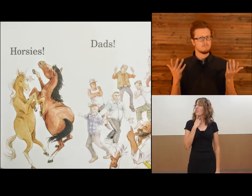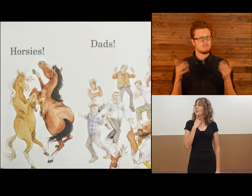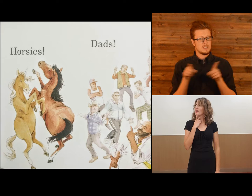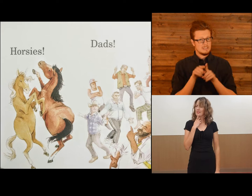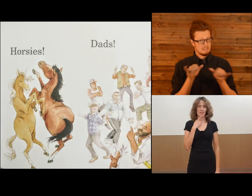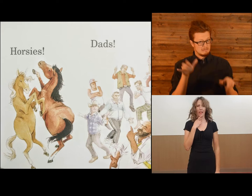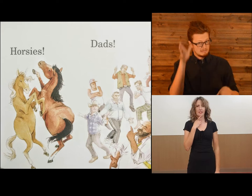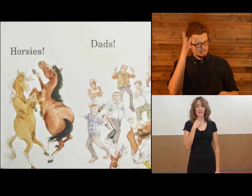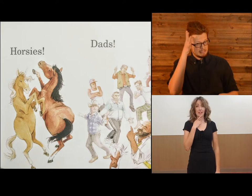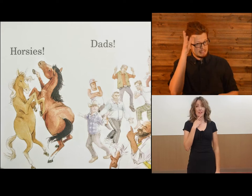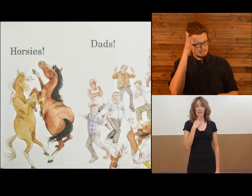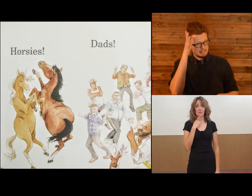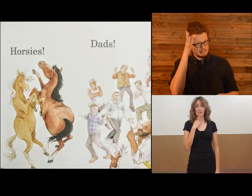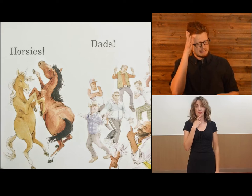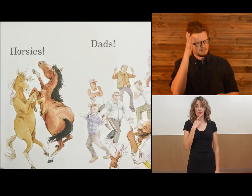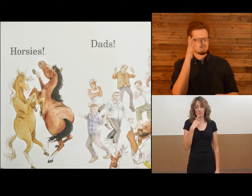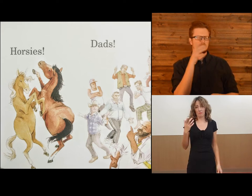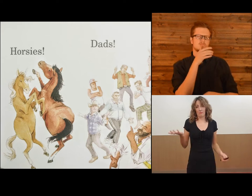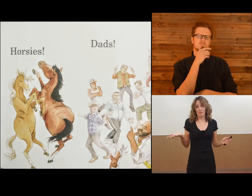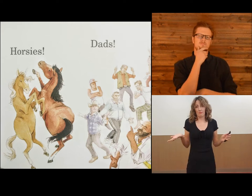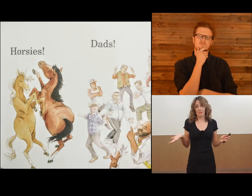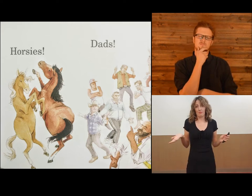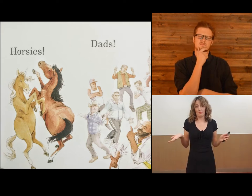How do you think dads dance?